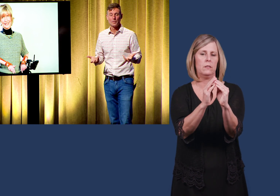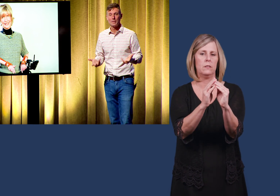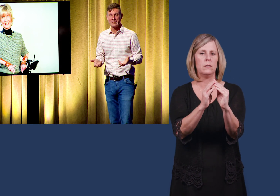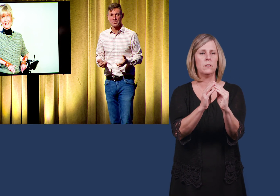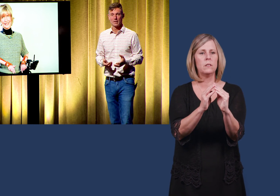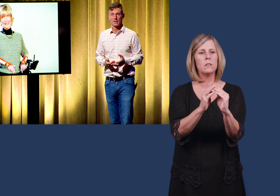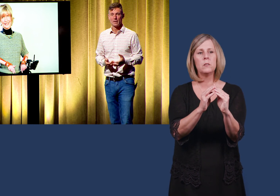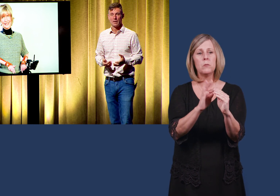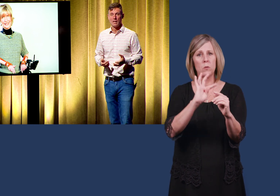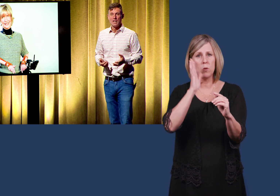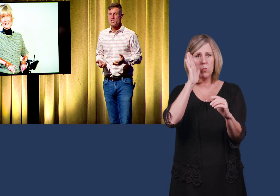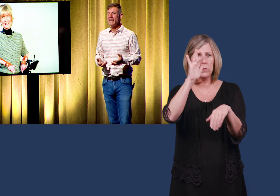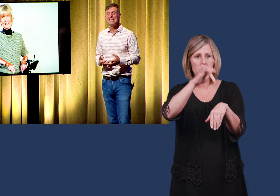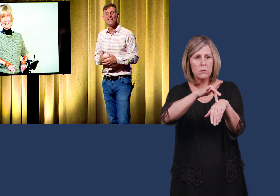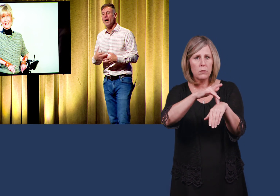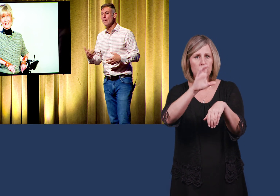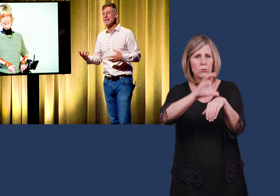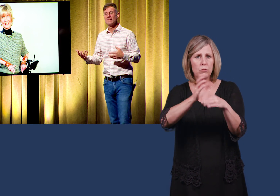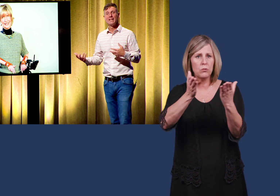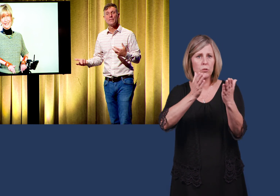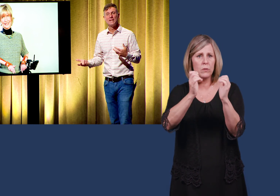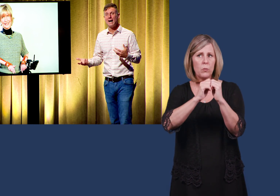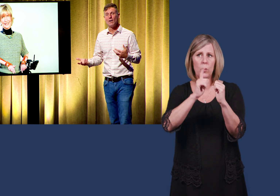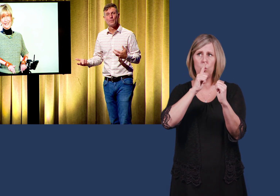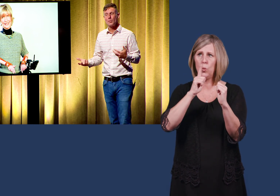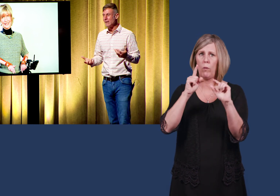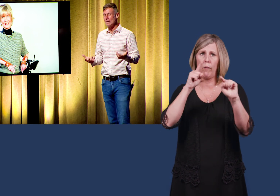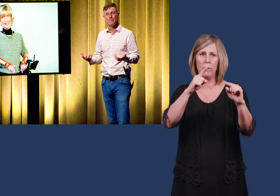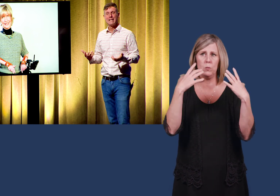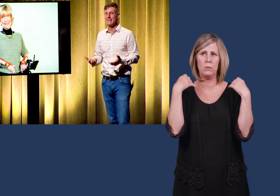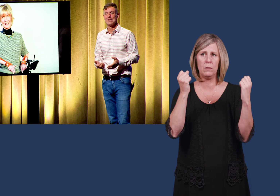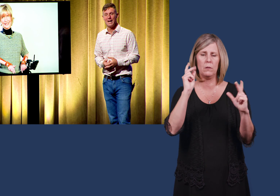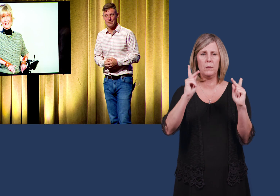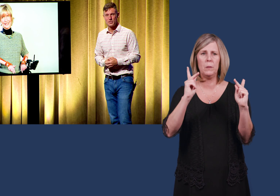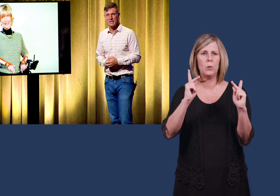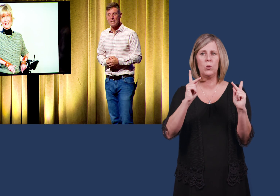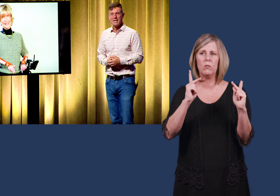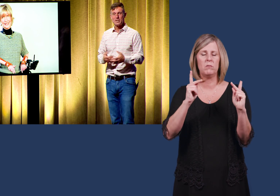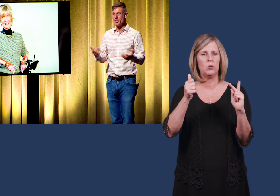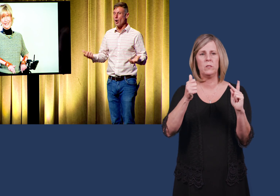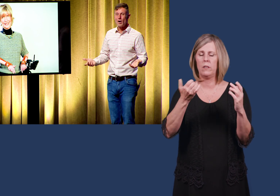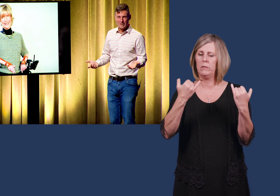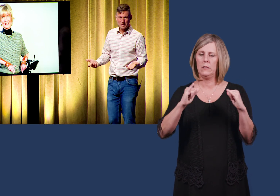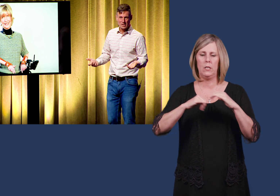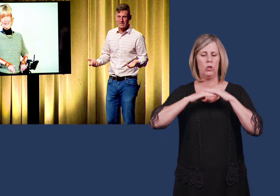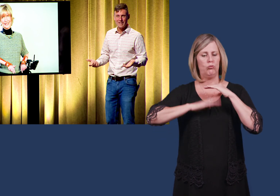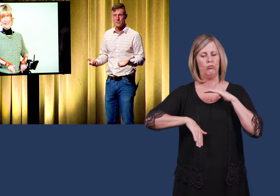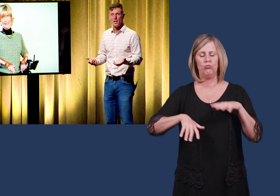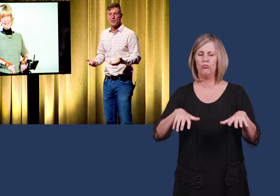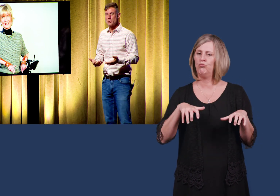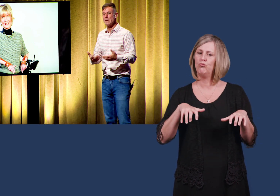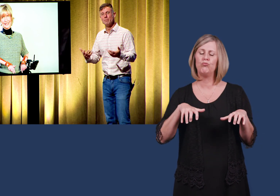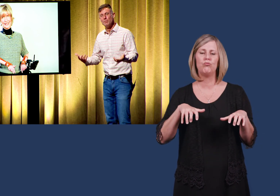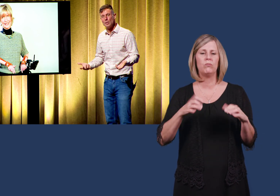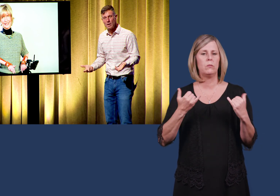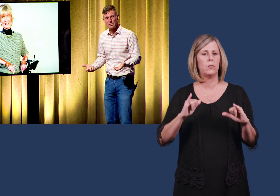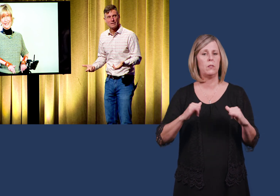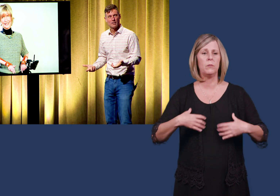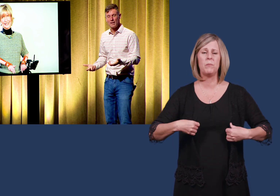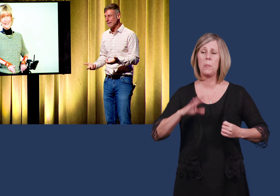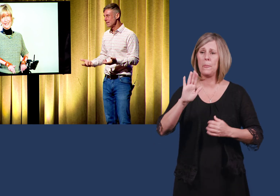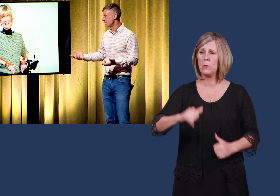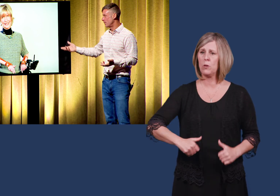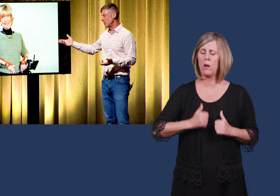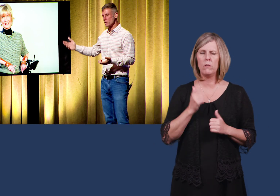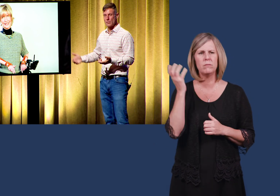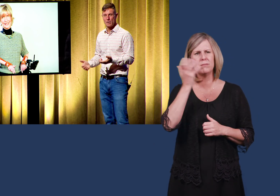a quadriplegic, she ended up, has lived now a pretty amazing life. She's an artist. She's written books, you